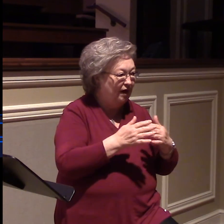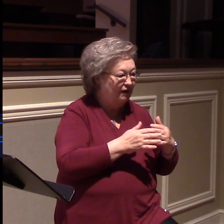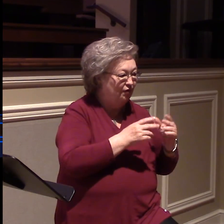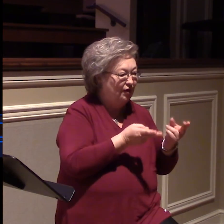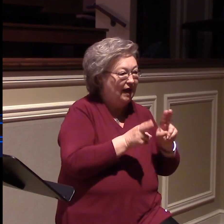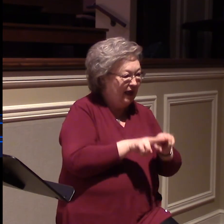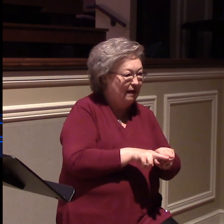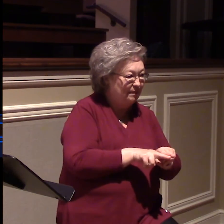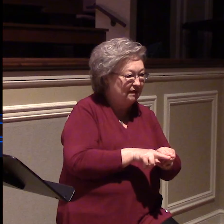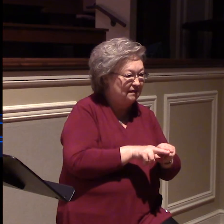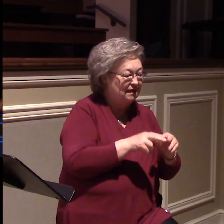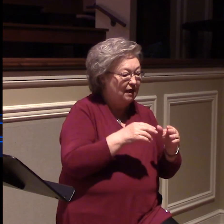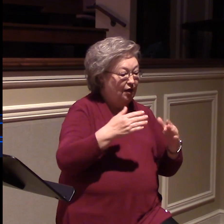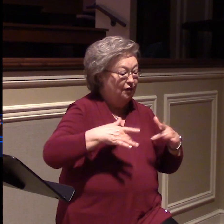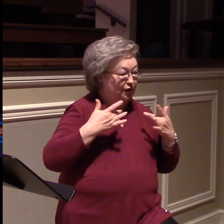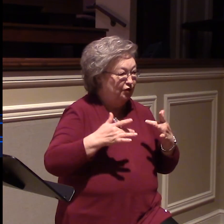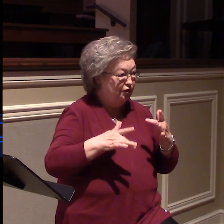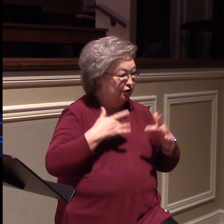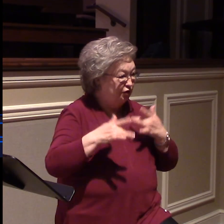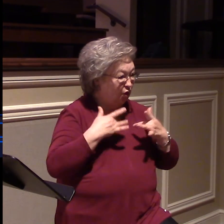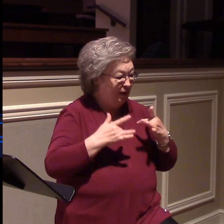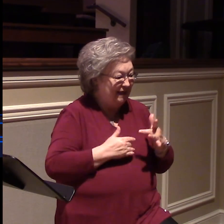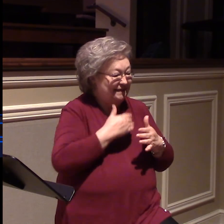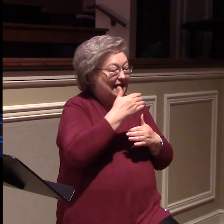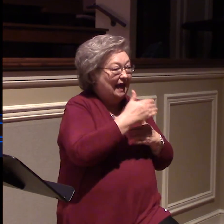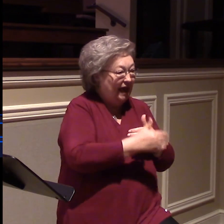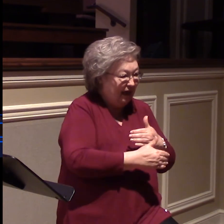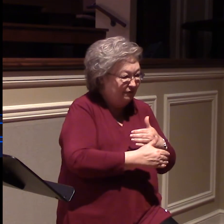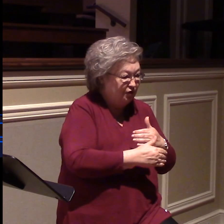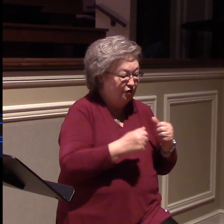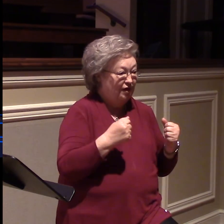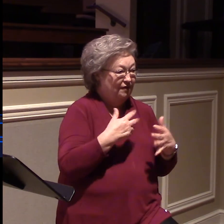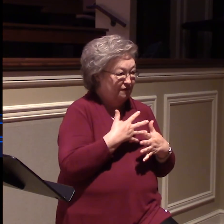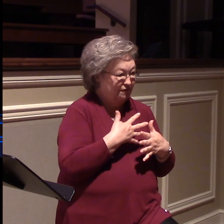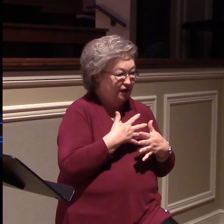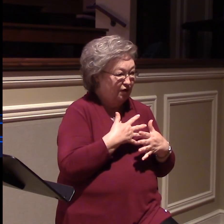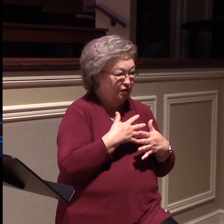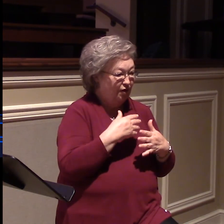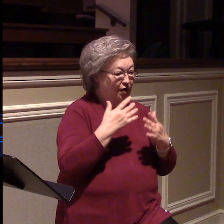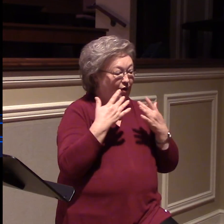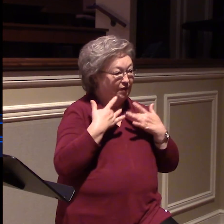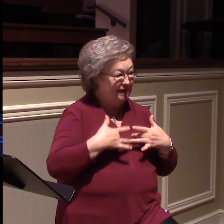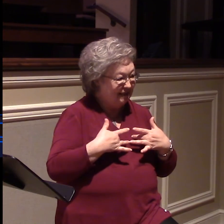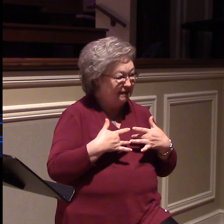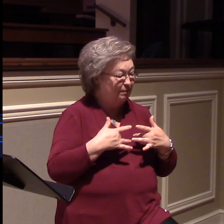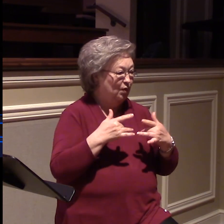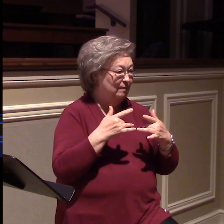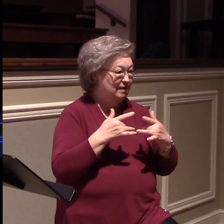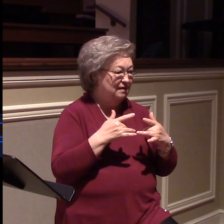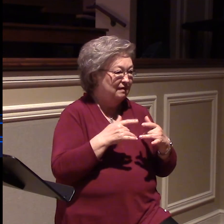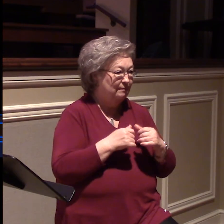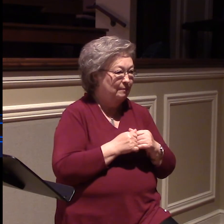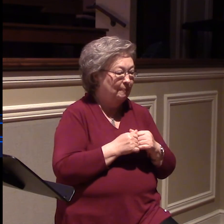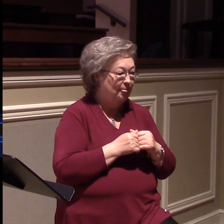first fear of death. The joy of reading Virgil comes after the bore of learning him. The glow of the sea bather comes after the icy shock of the sea